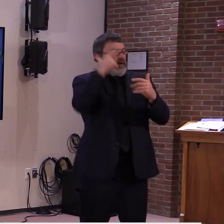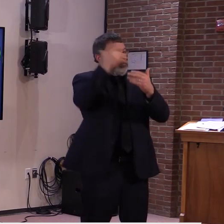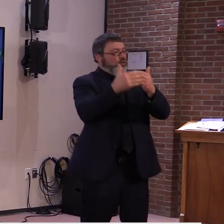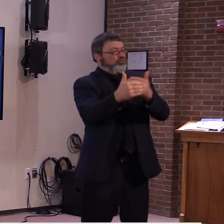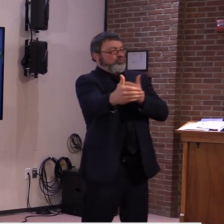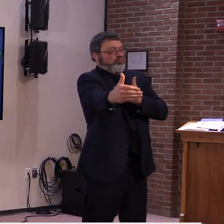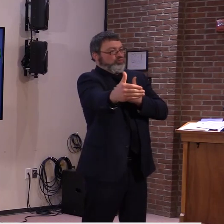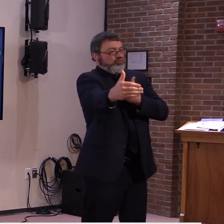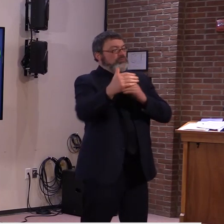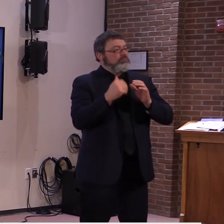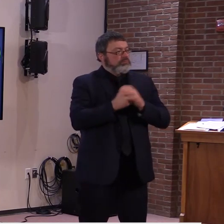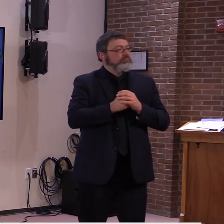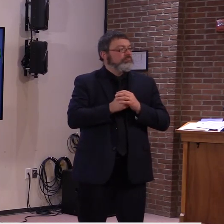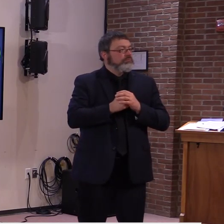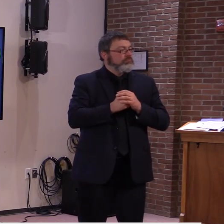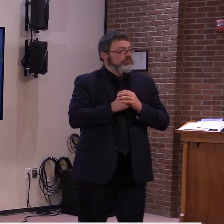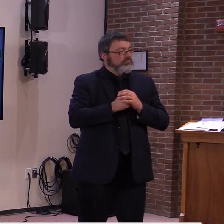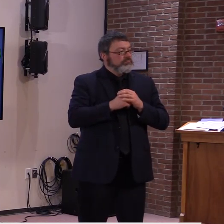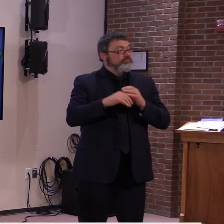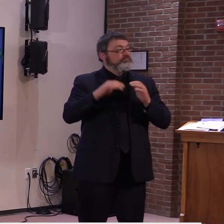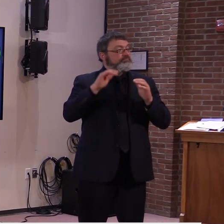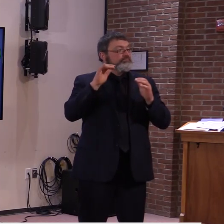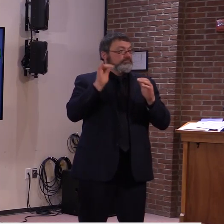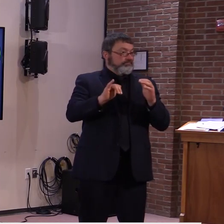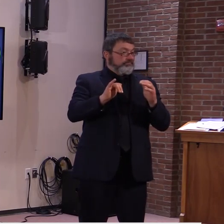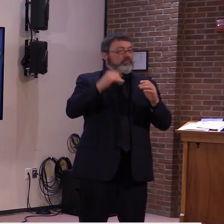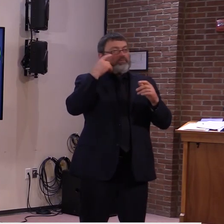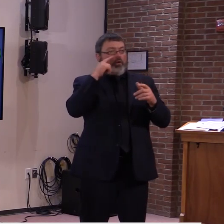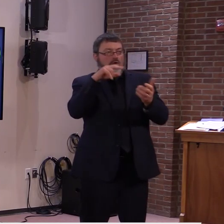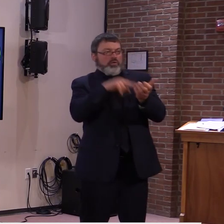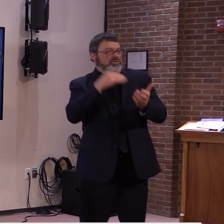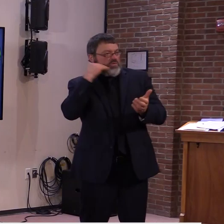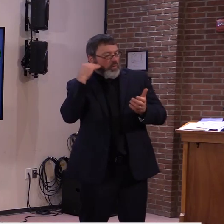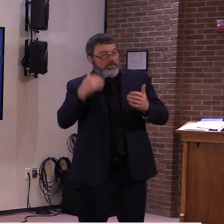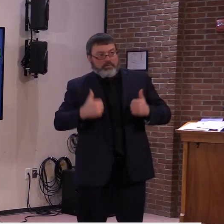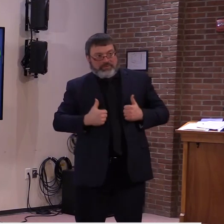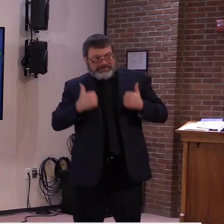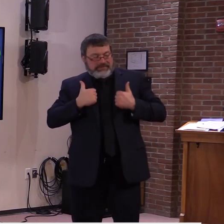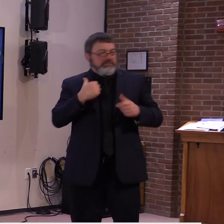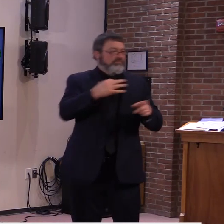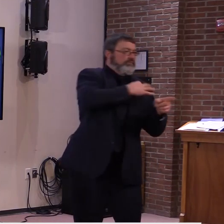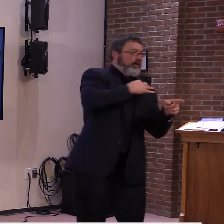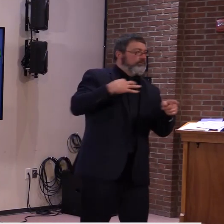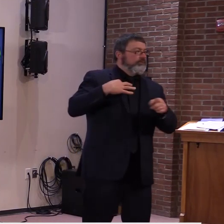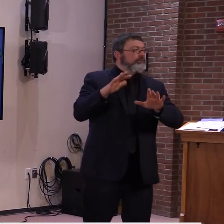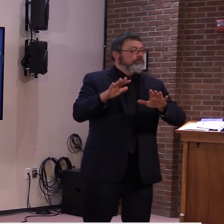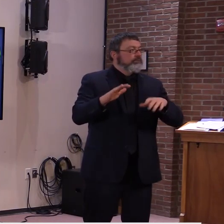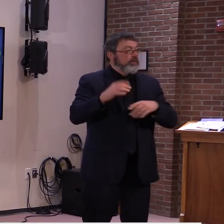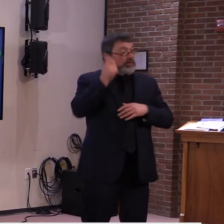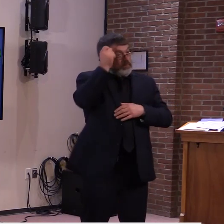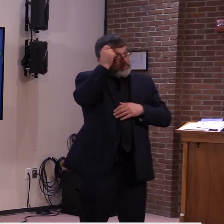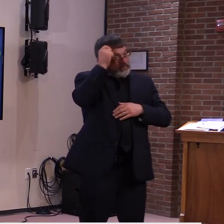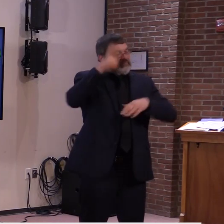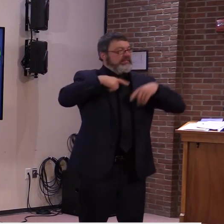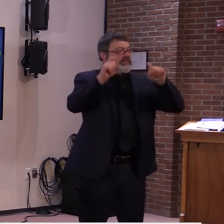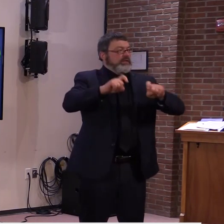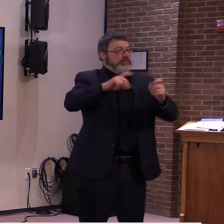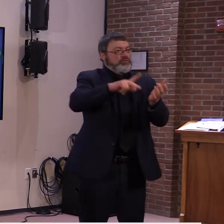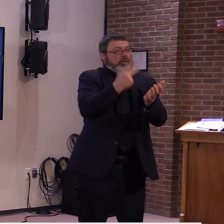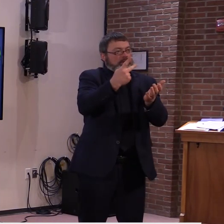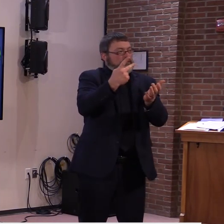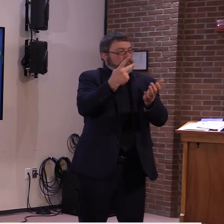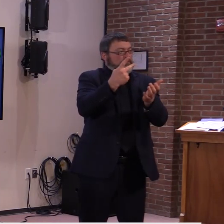assisted living and residential care facilities, we are implementing a twice weekly testing regimen for all staff